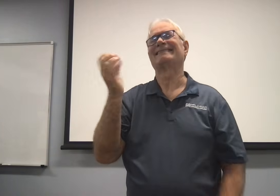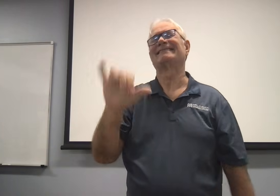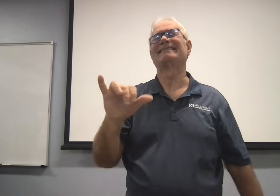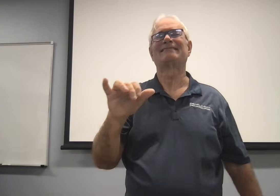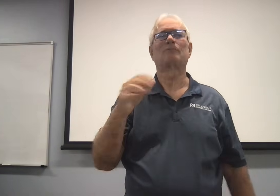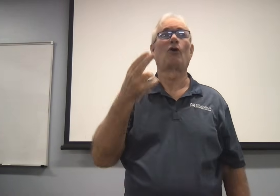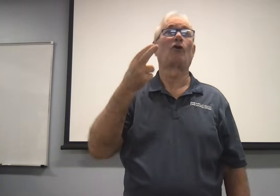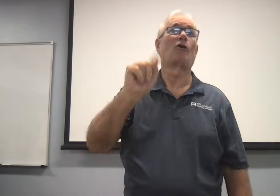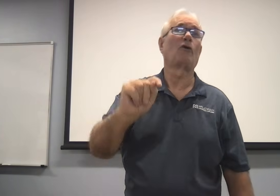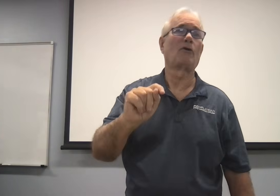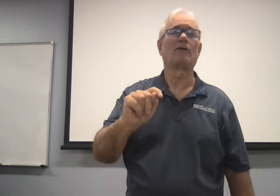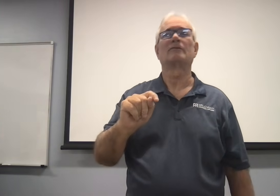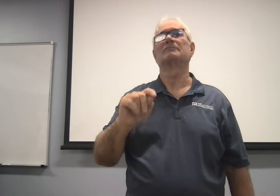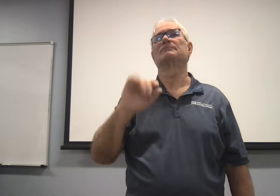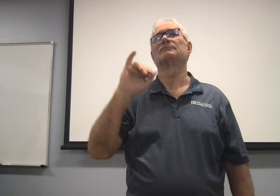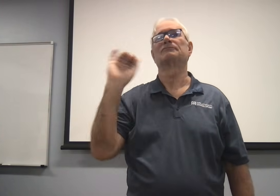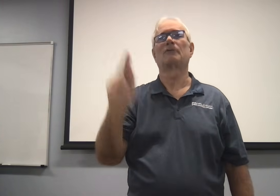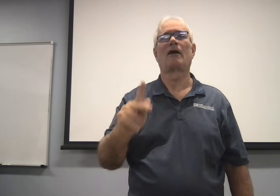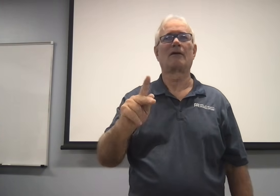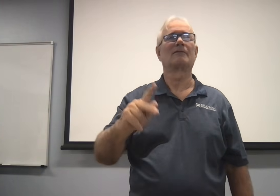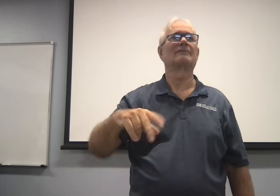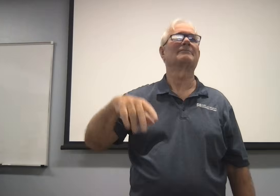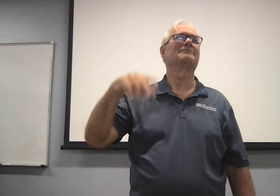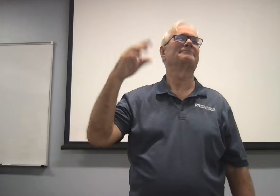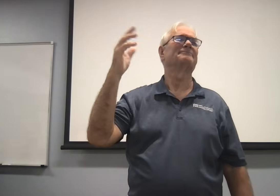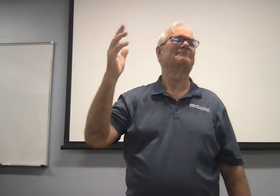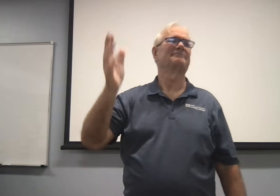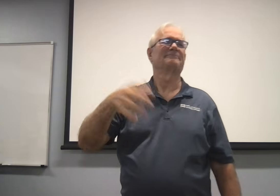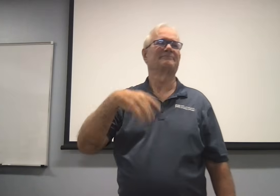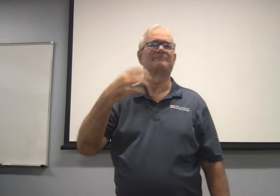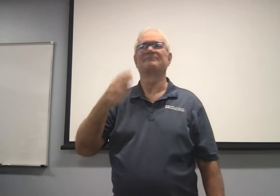ones. There's no real change. Easy, hurt, jerk,